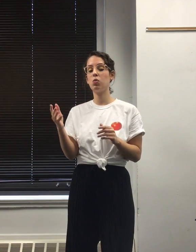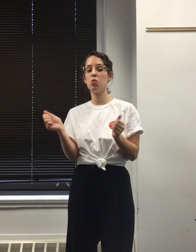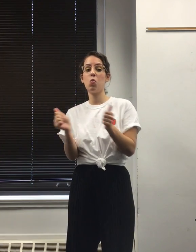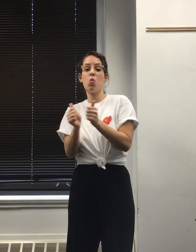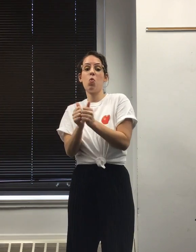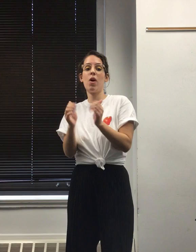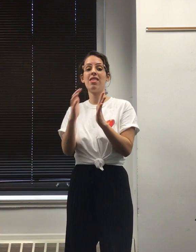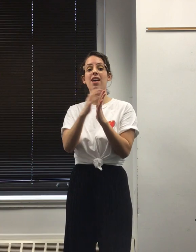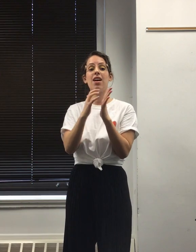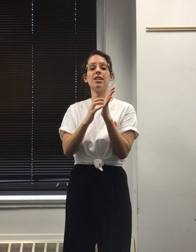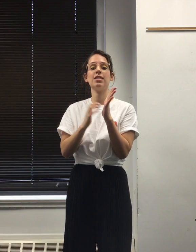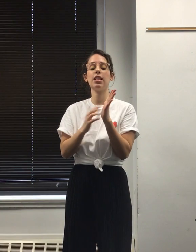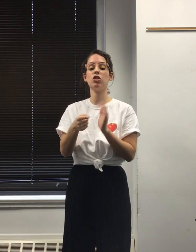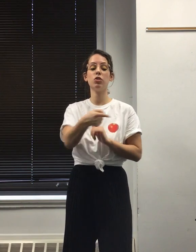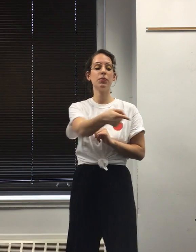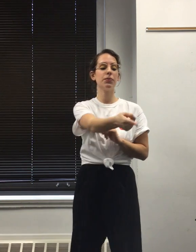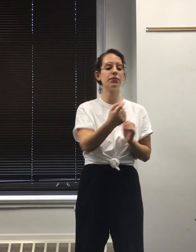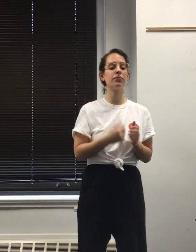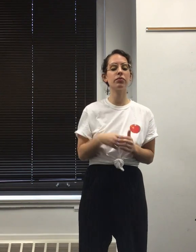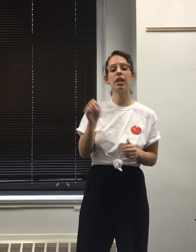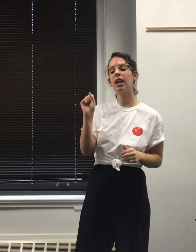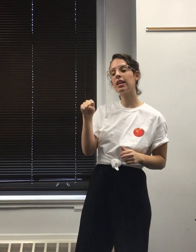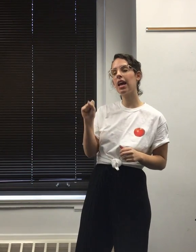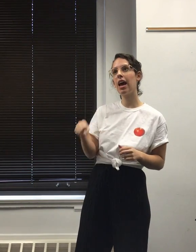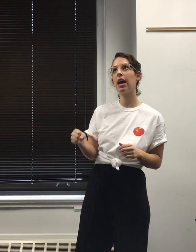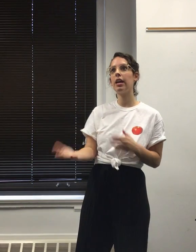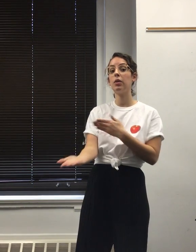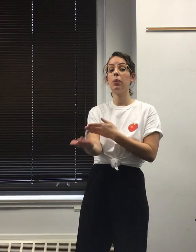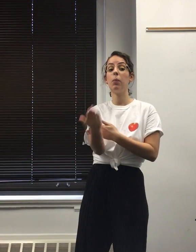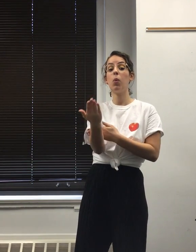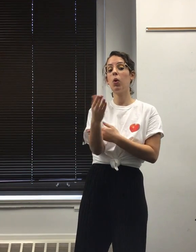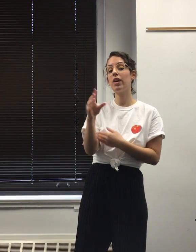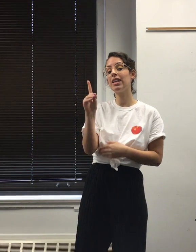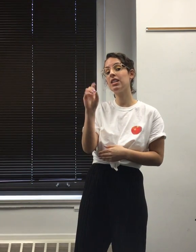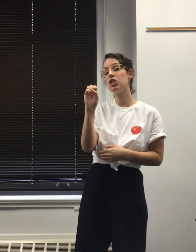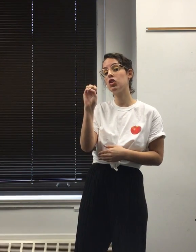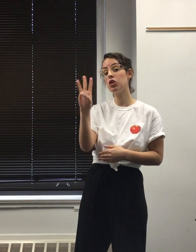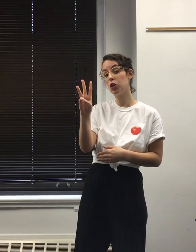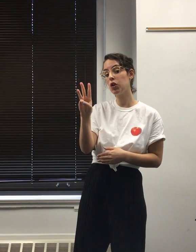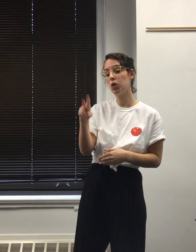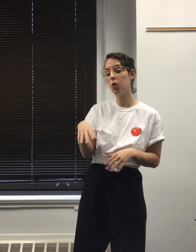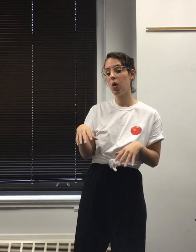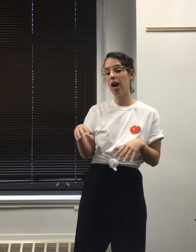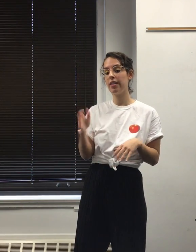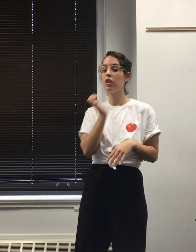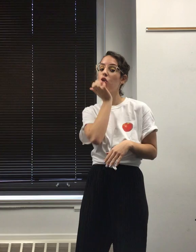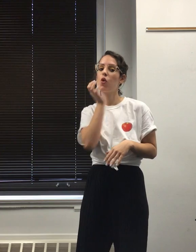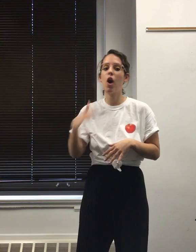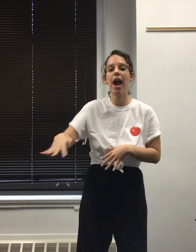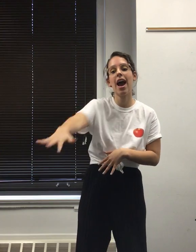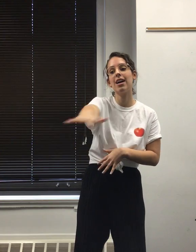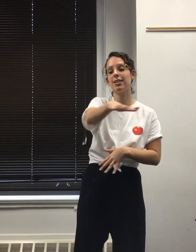dew, in the morning. Okay, dew on the grass. If you happen to get up nice and